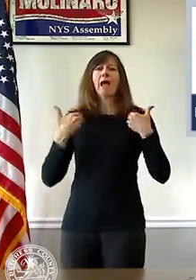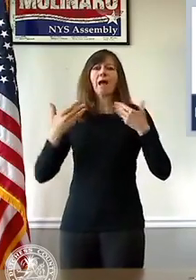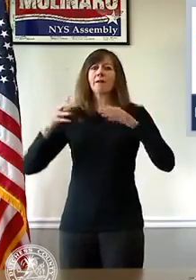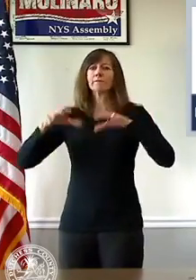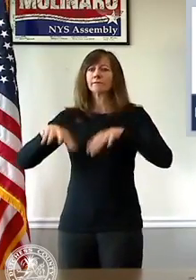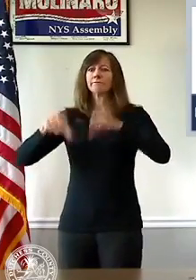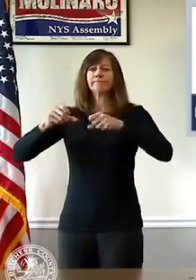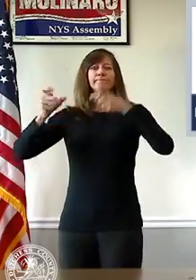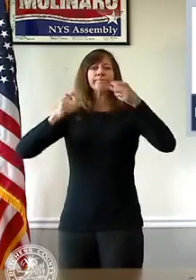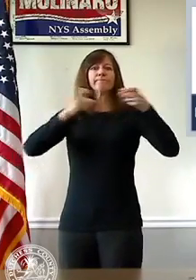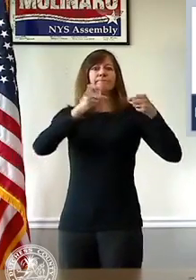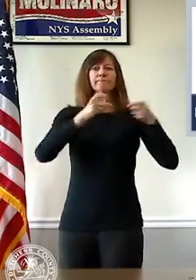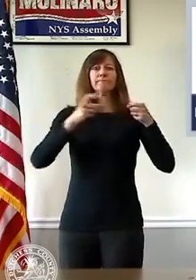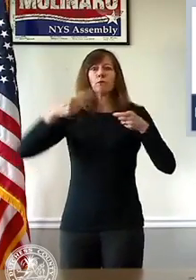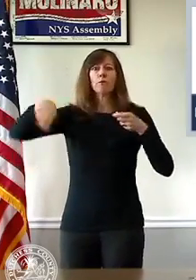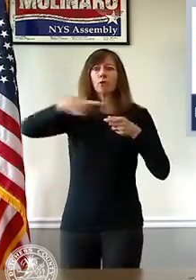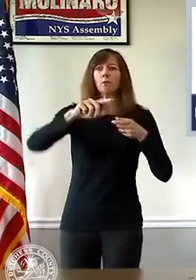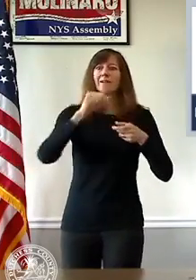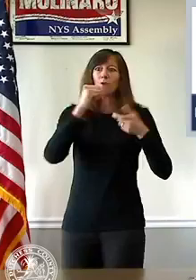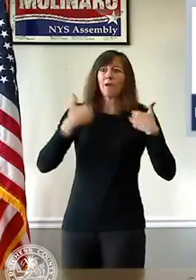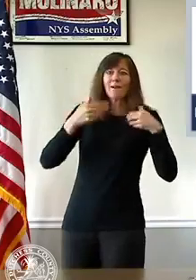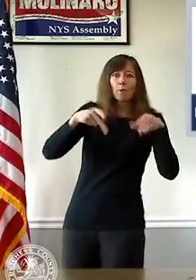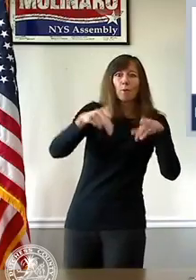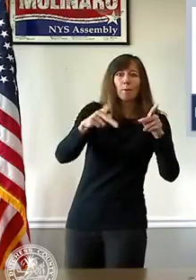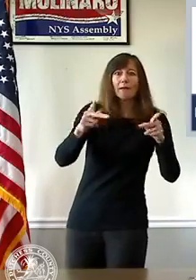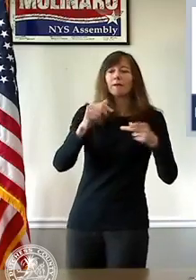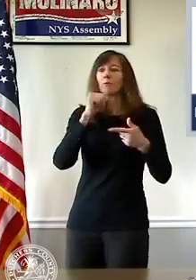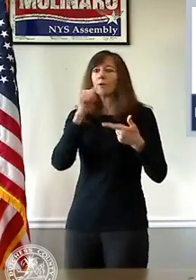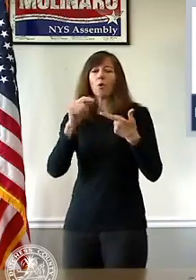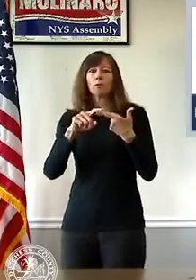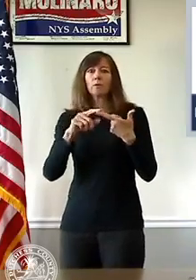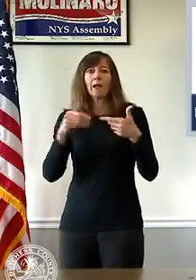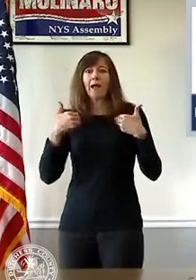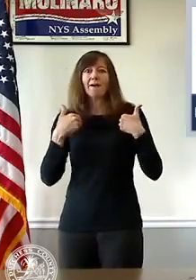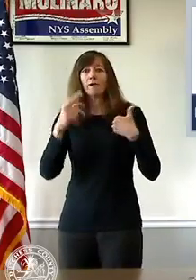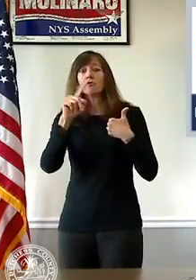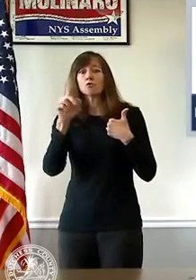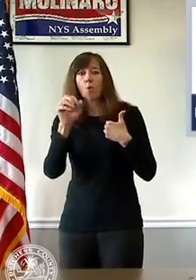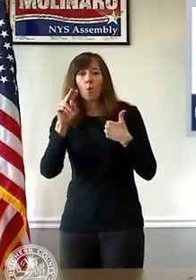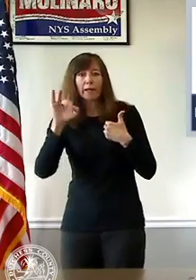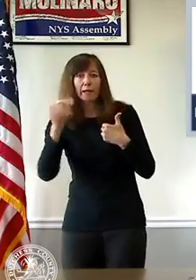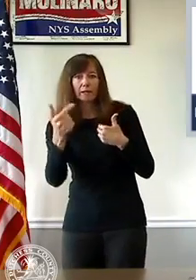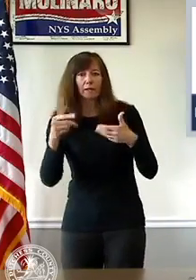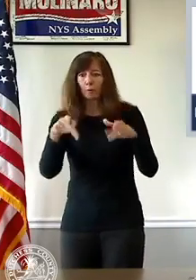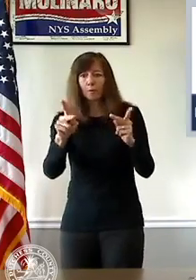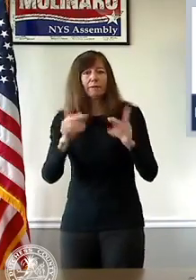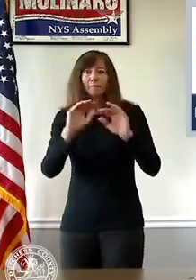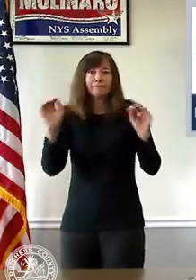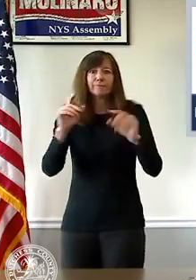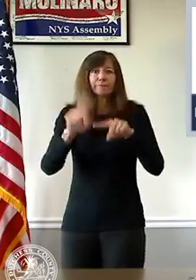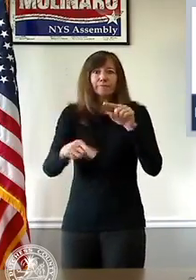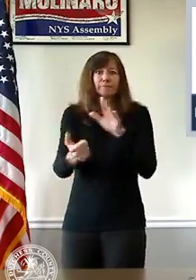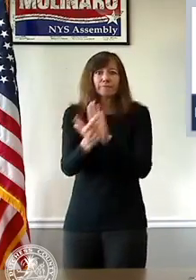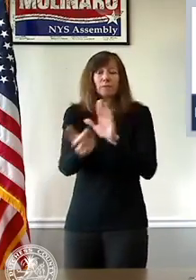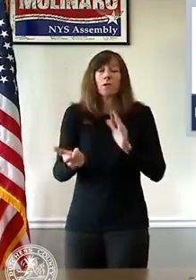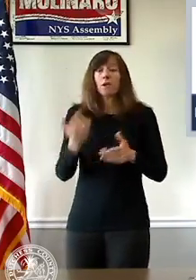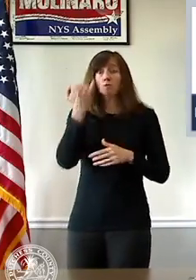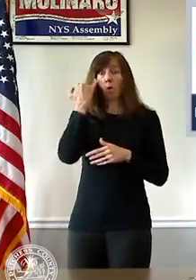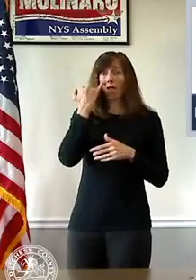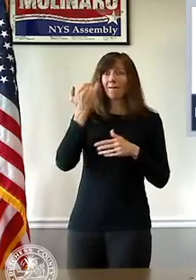setting. We don't have a permit for businesses. We don't even do zoning approval. So from our perspective, telling you could just go out and do whatever you